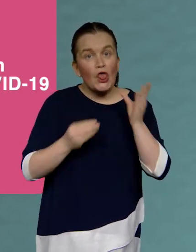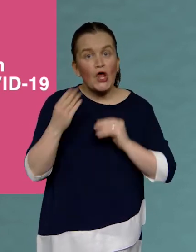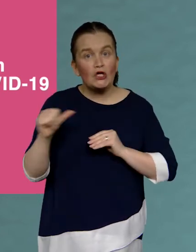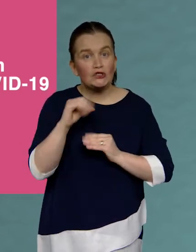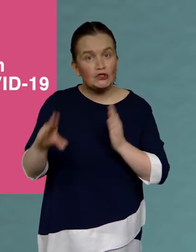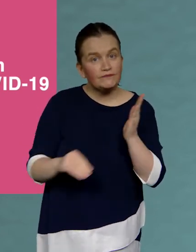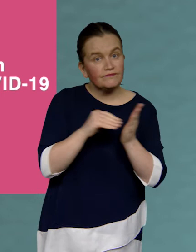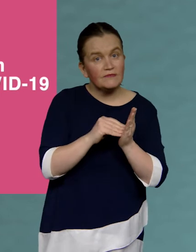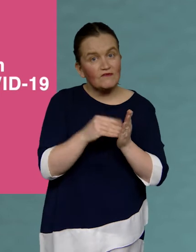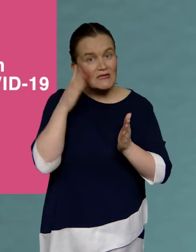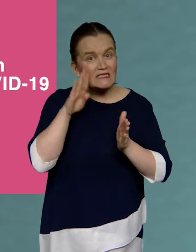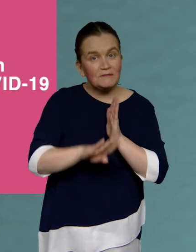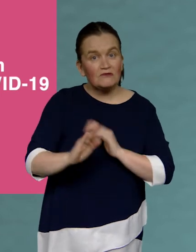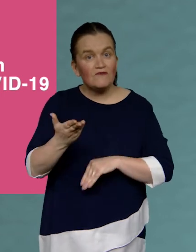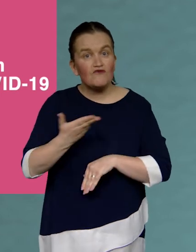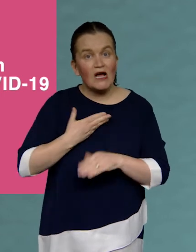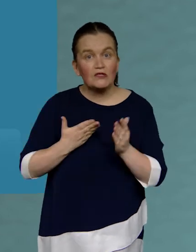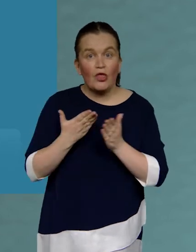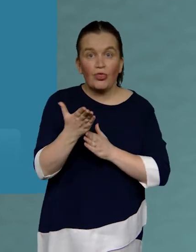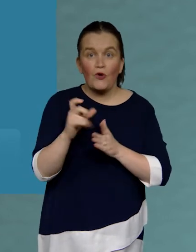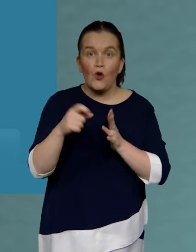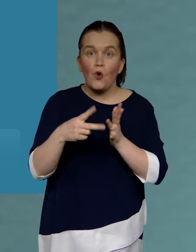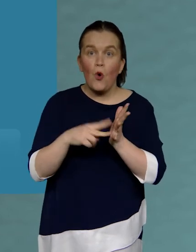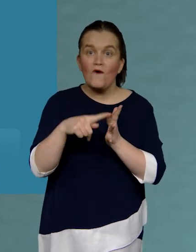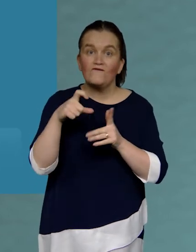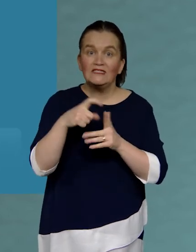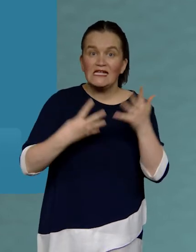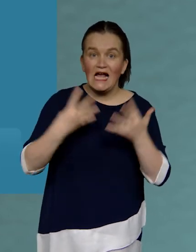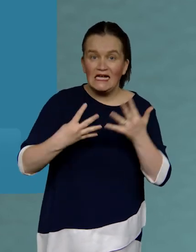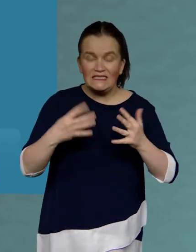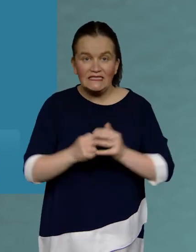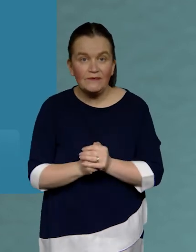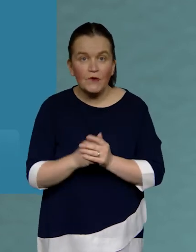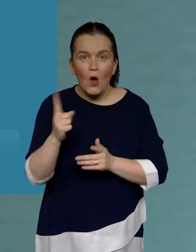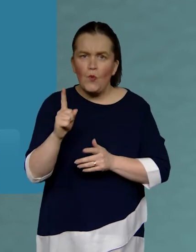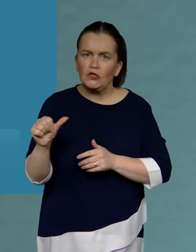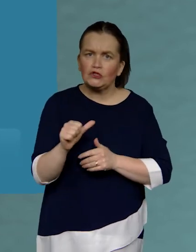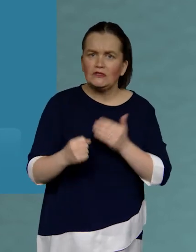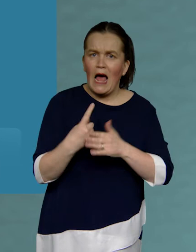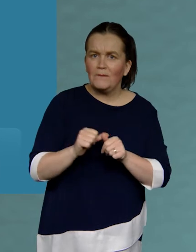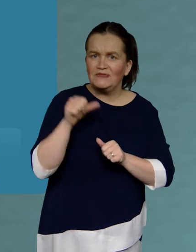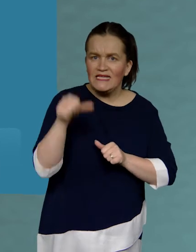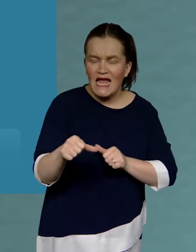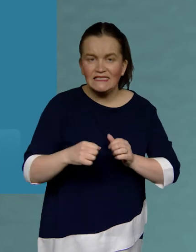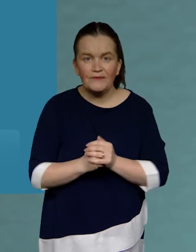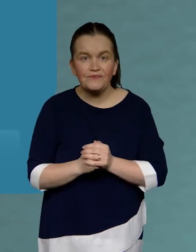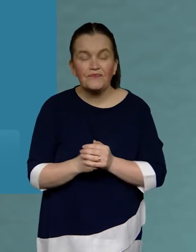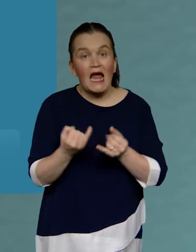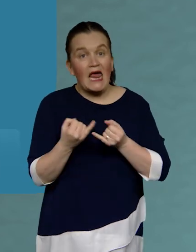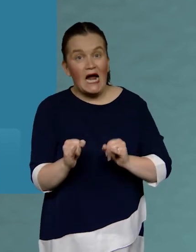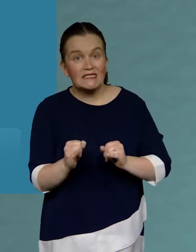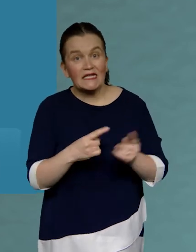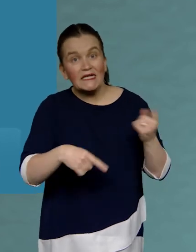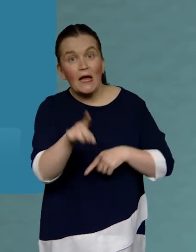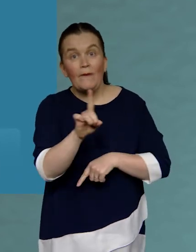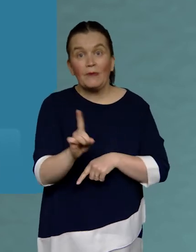applied from experience of rights during COVID-19. What should happen next? Finally, participants also made